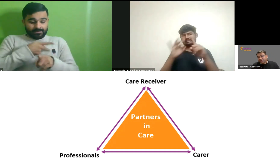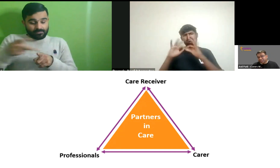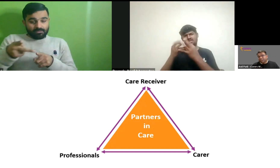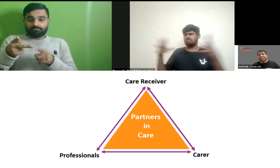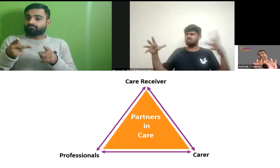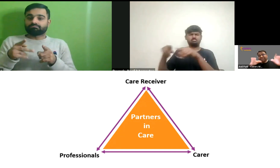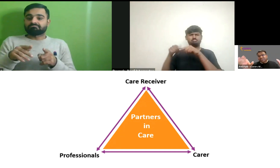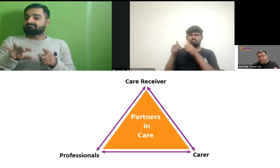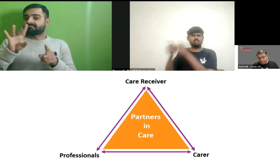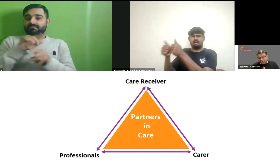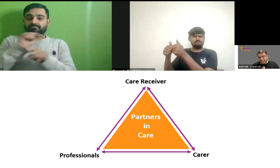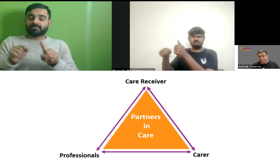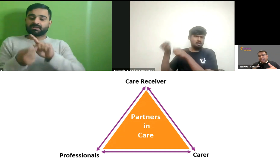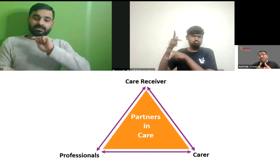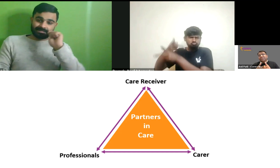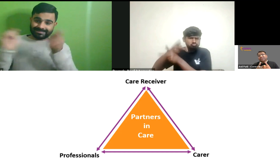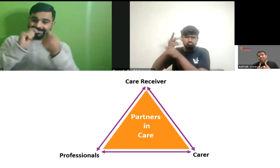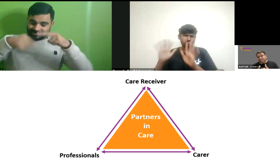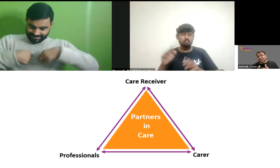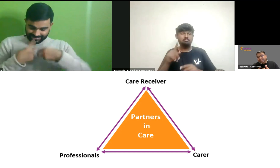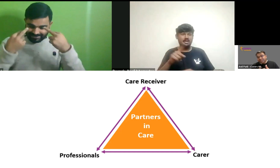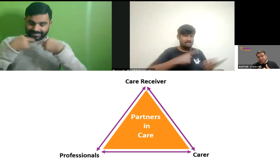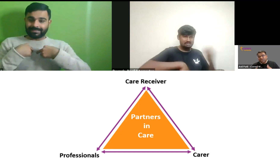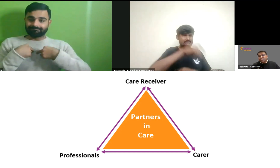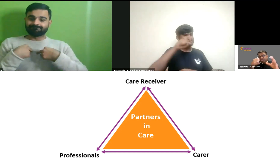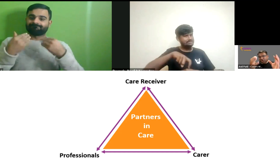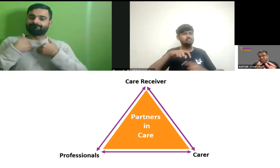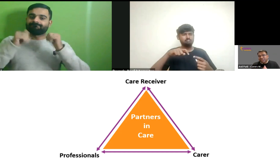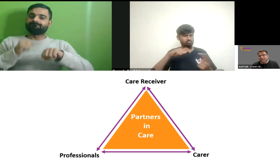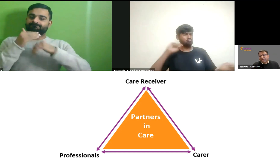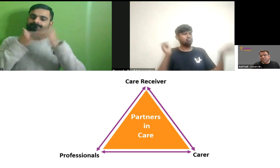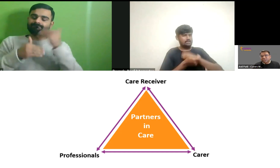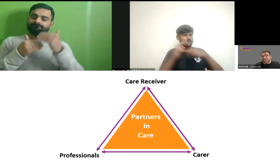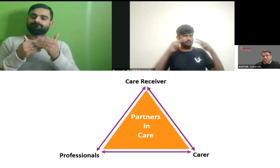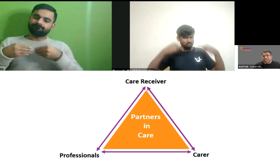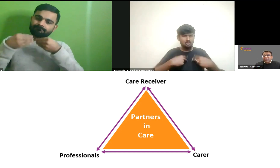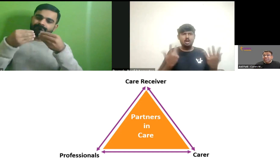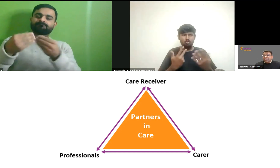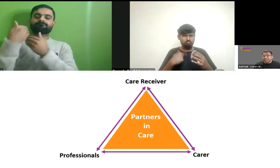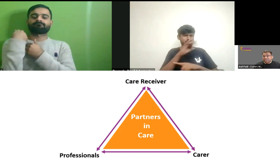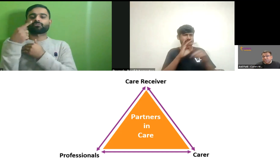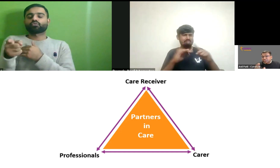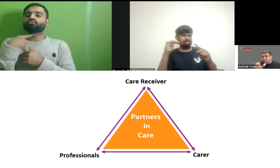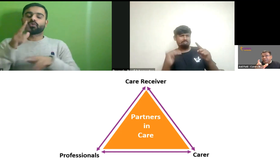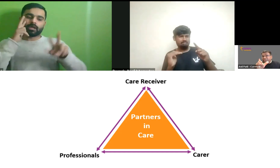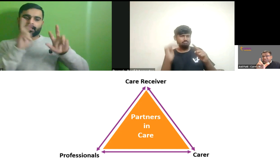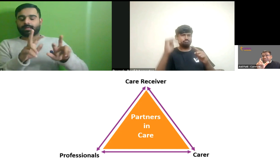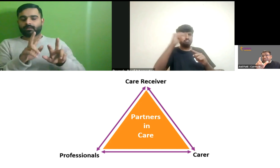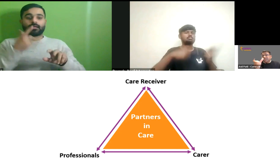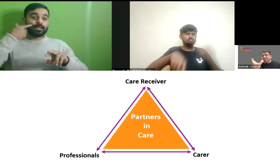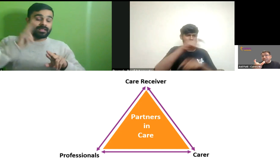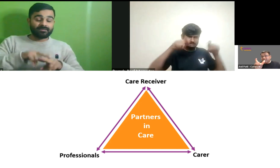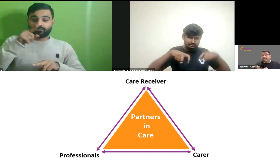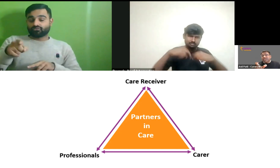or 15%. When the changes have occurred, I'm taking entire credit. We're not giving the credit to the carers. So if you